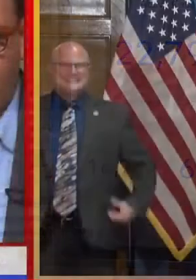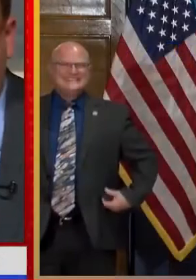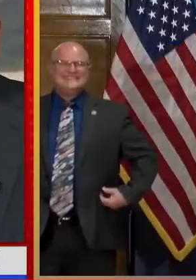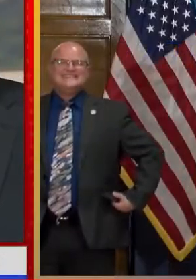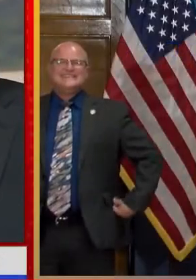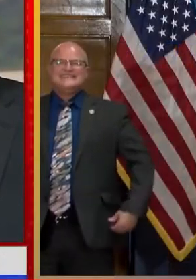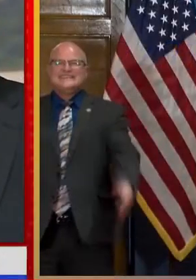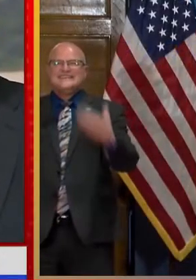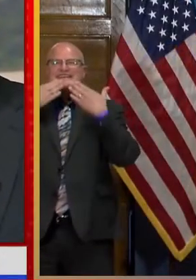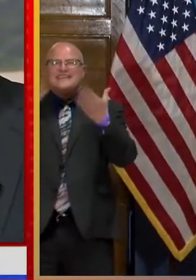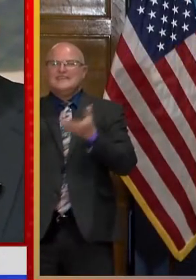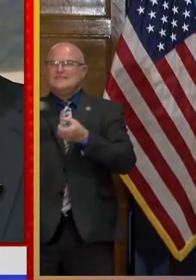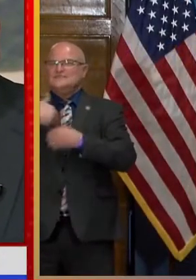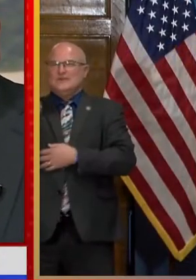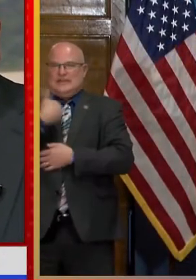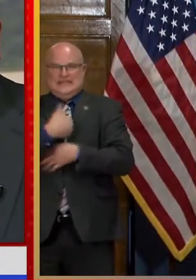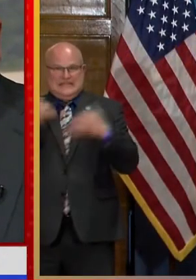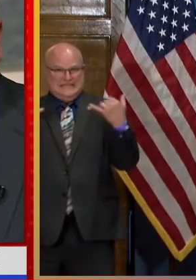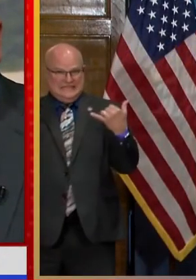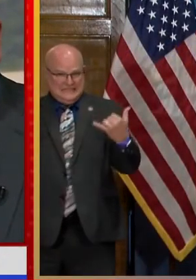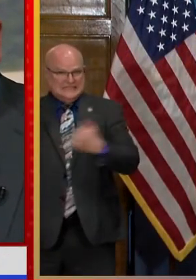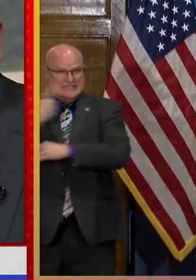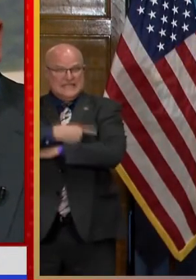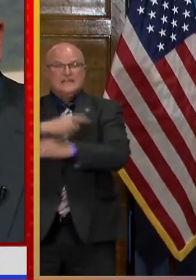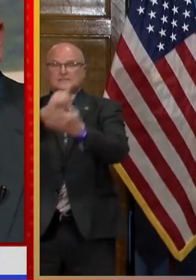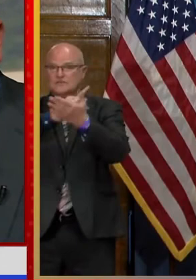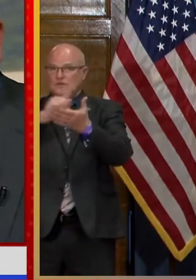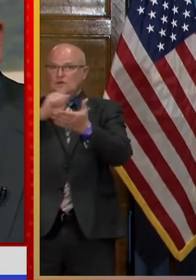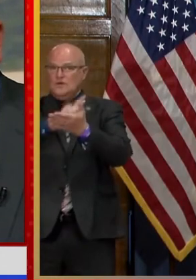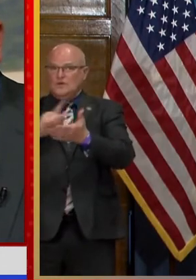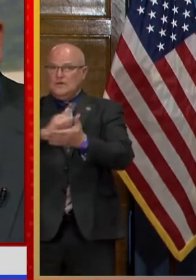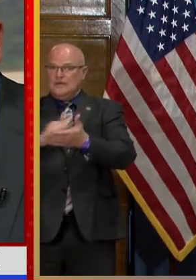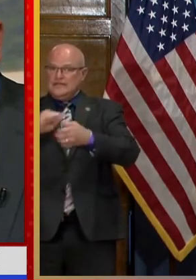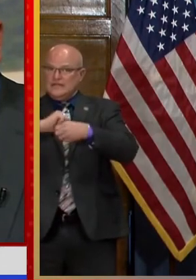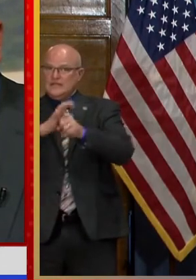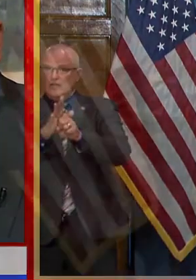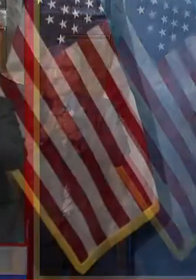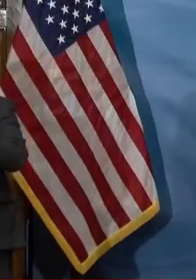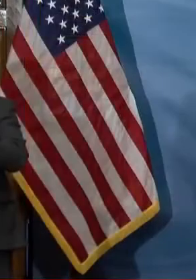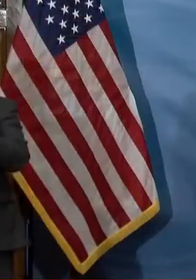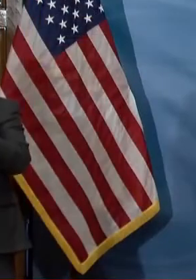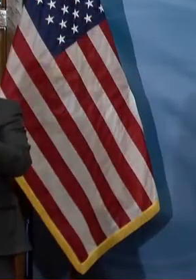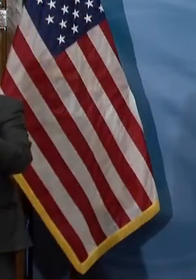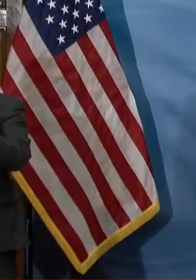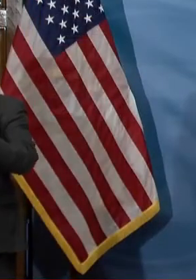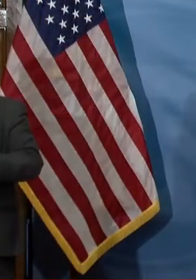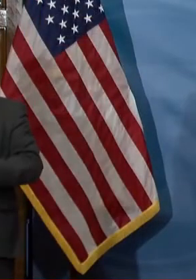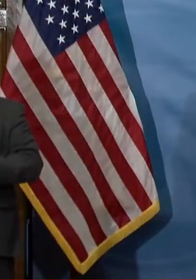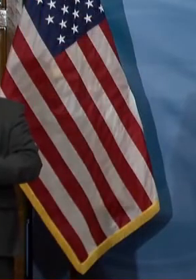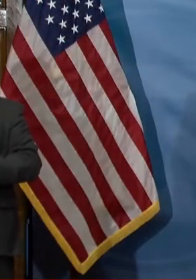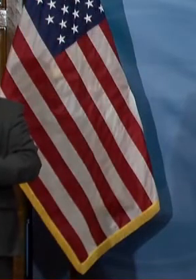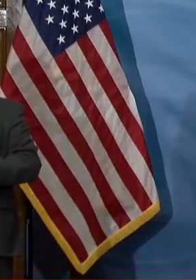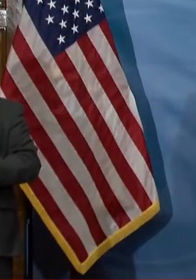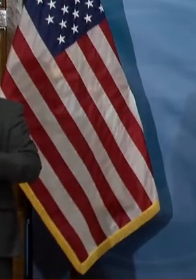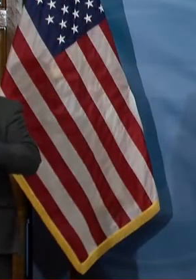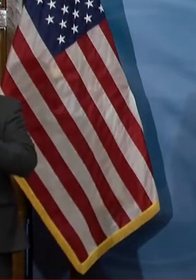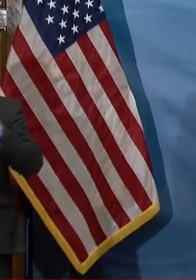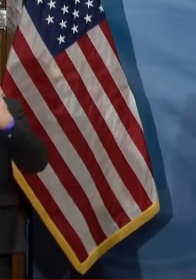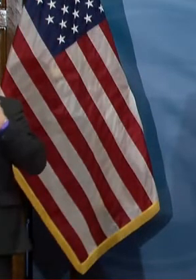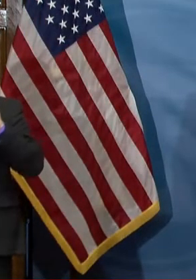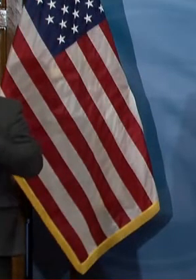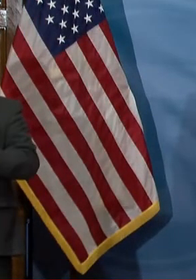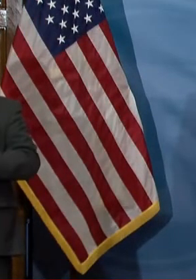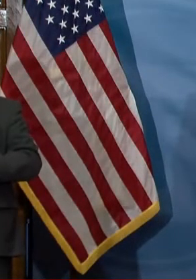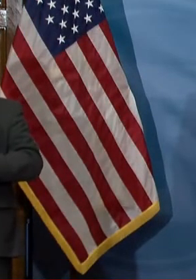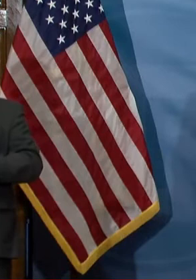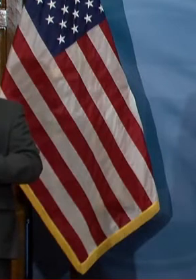over here, Governor Asa Hutchinson is coming to the podium. We will listen in to this week's COVID-19 briefing live. Here is Governor Asa Hutchinson. Dr. Romero, our